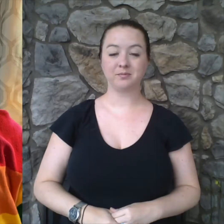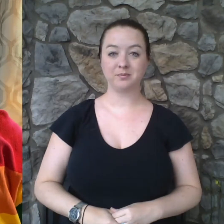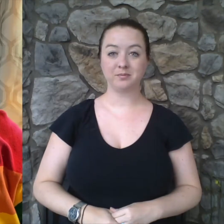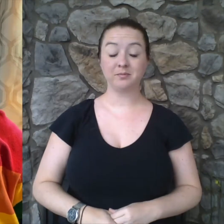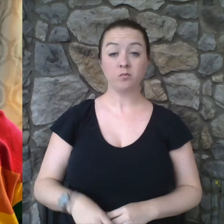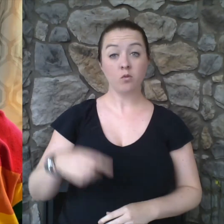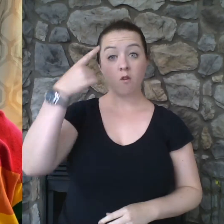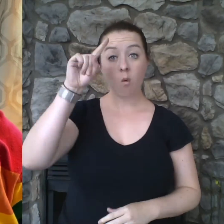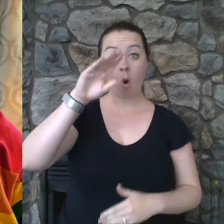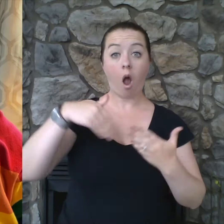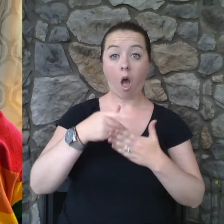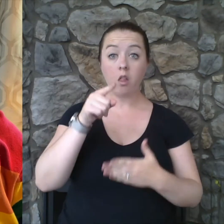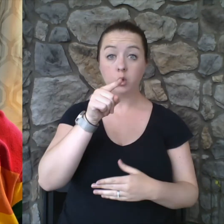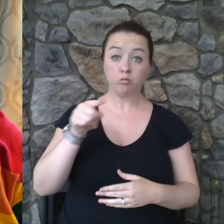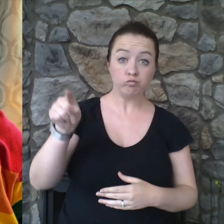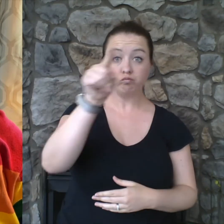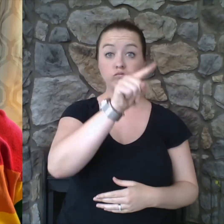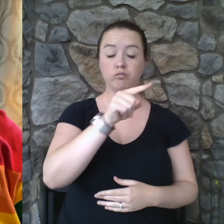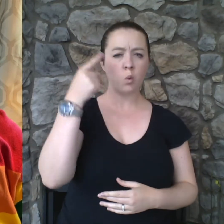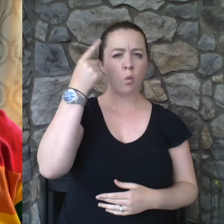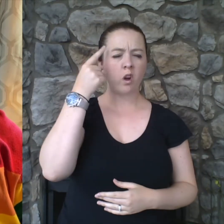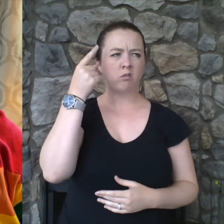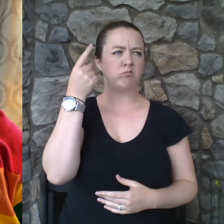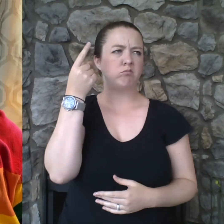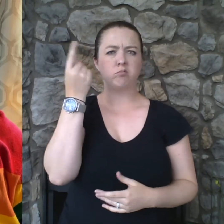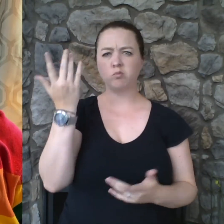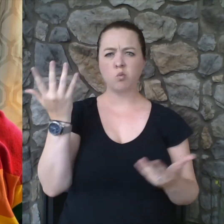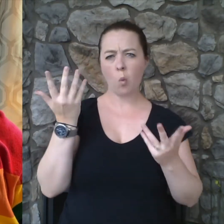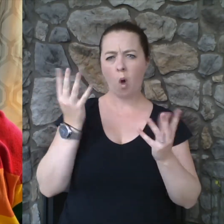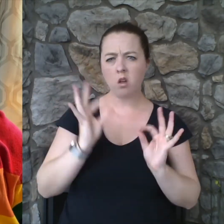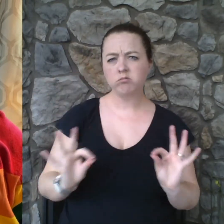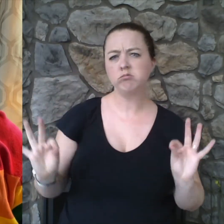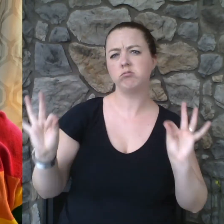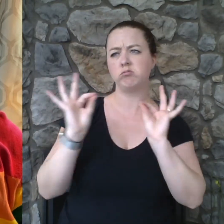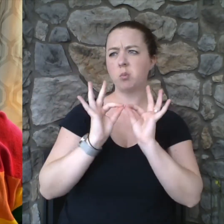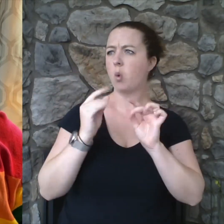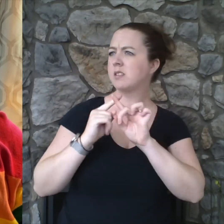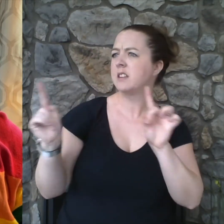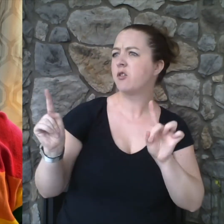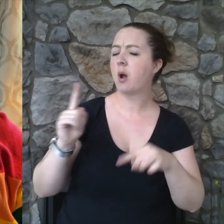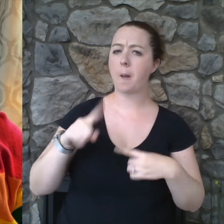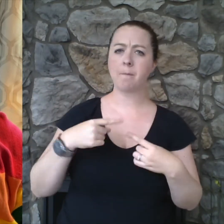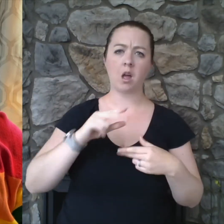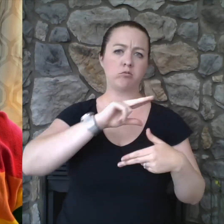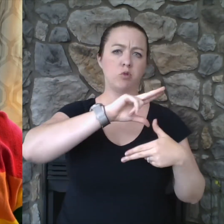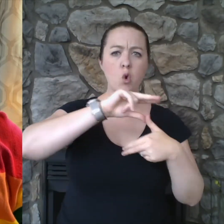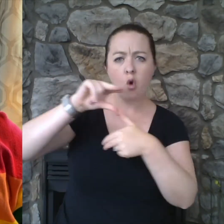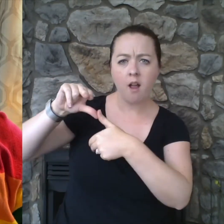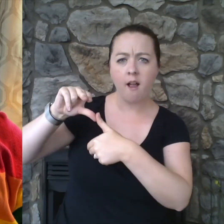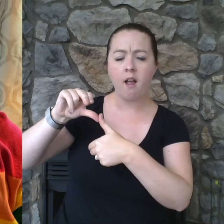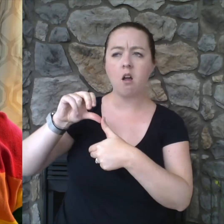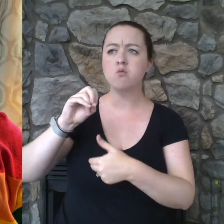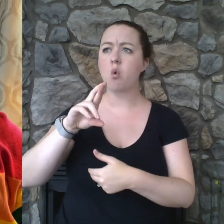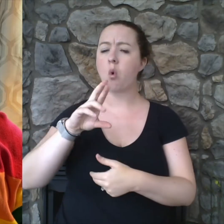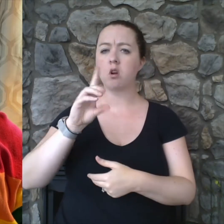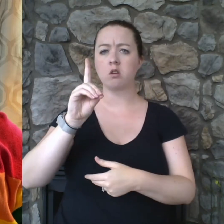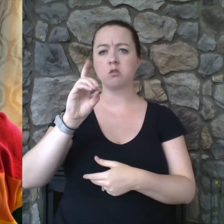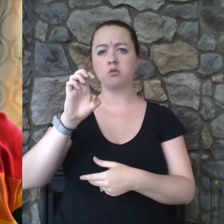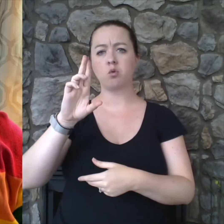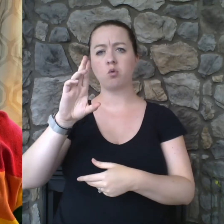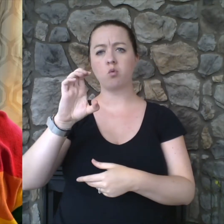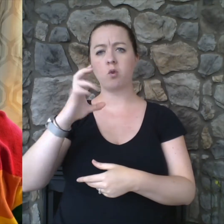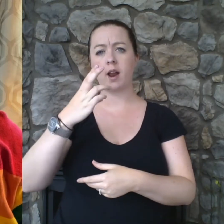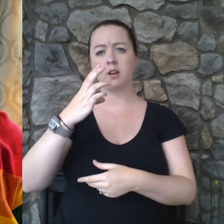For all of you out there who are wondering what's so important and different about a hurricane or a derecho